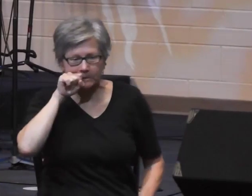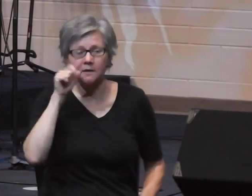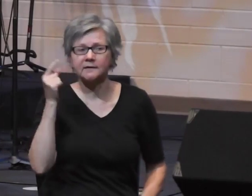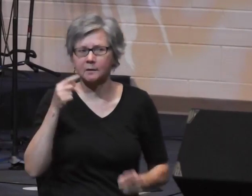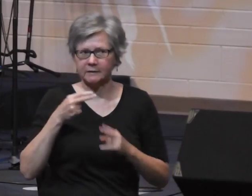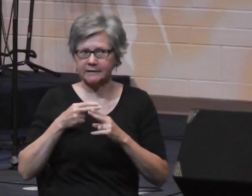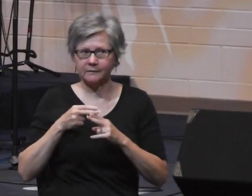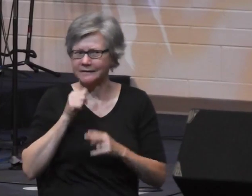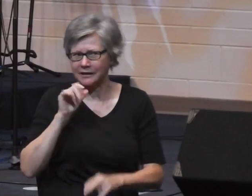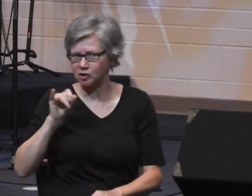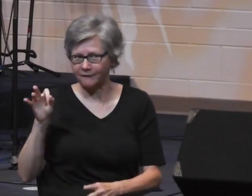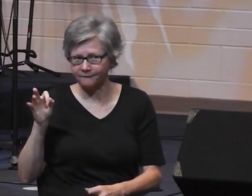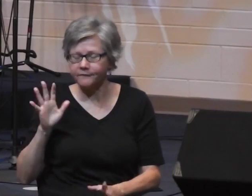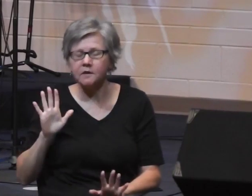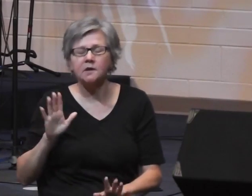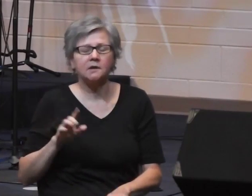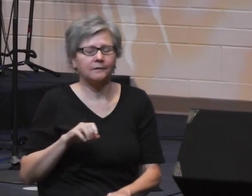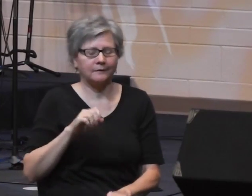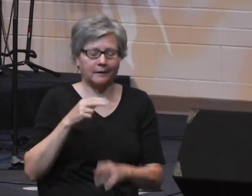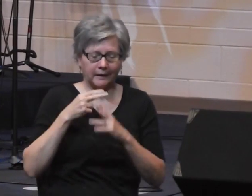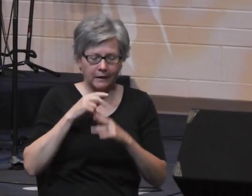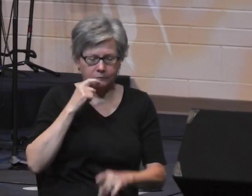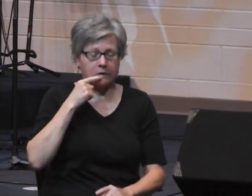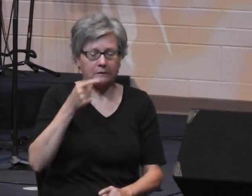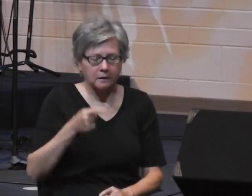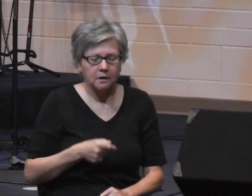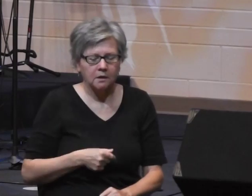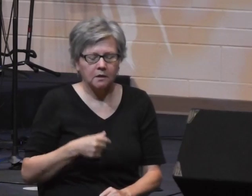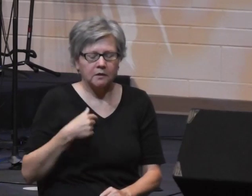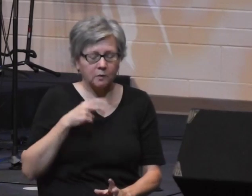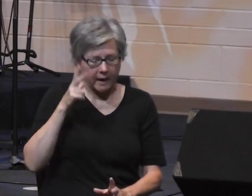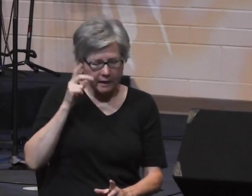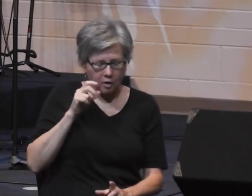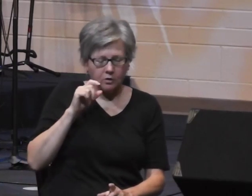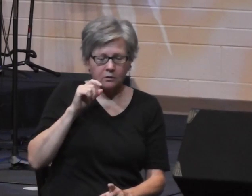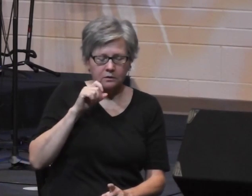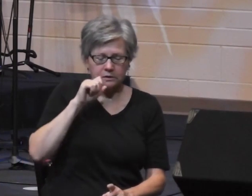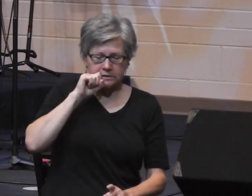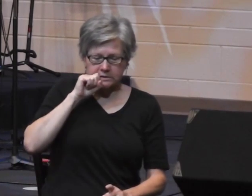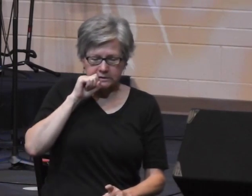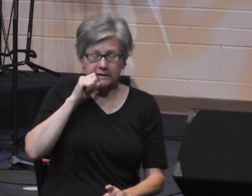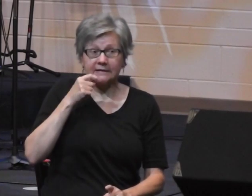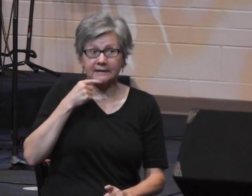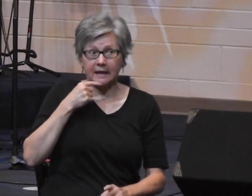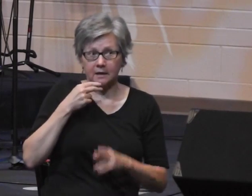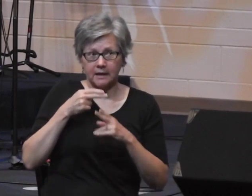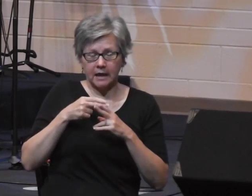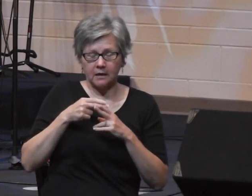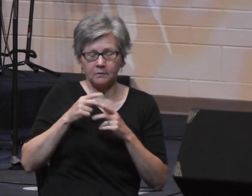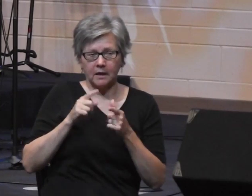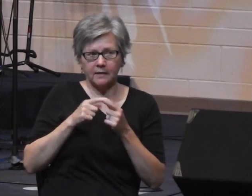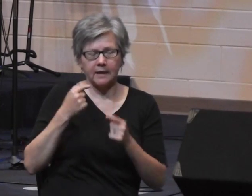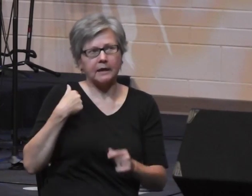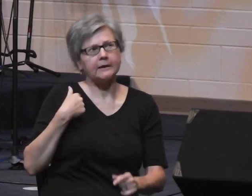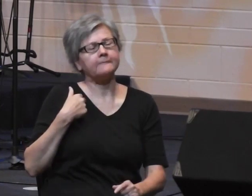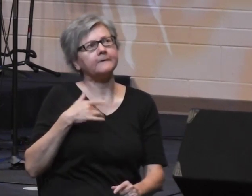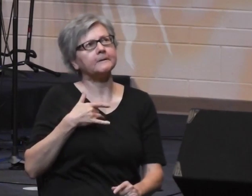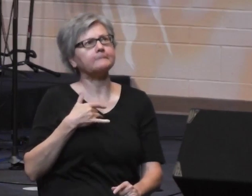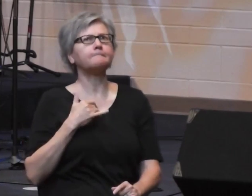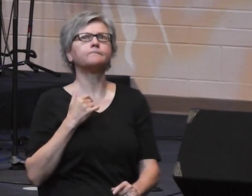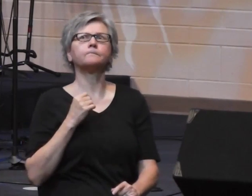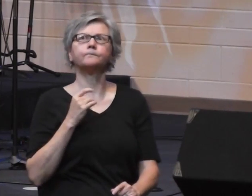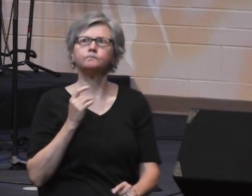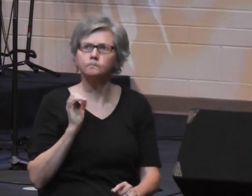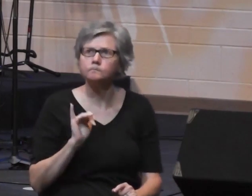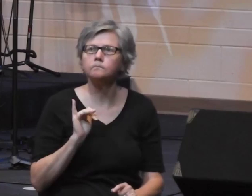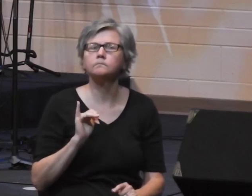somebody's name. It's not Jeff. It's somebody I don't know. I hear the announcer call out a runner's name, and something hits me.